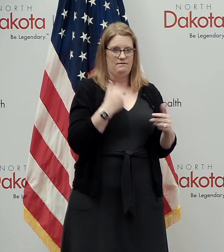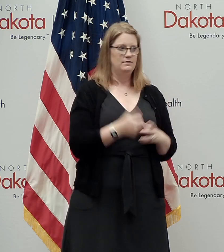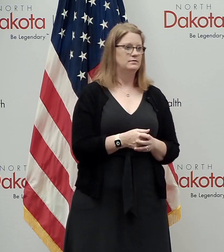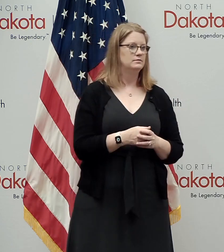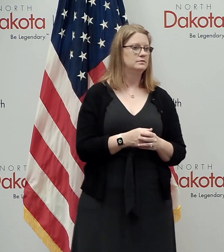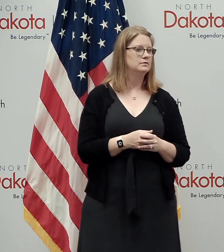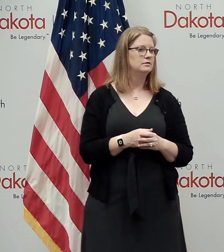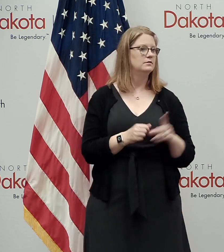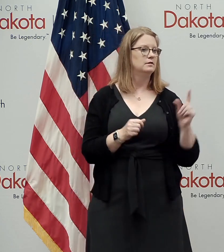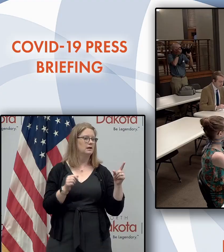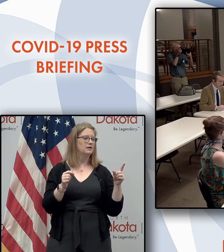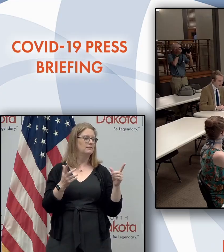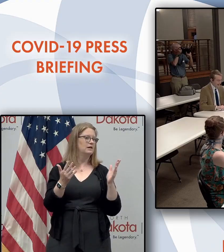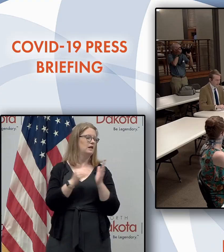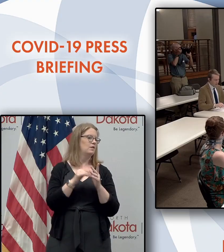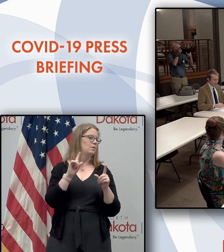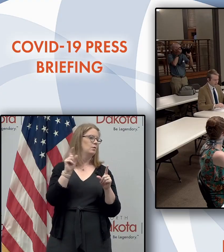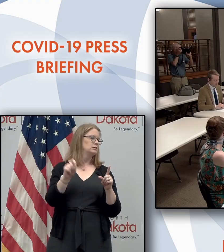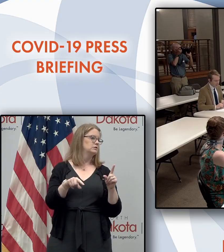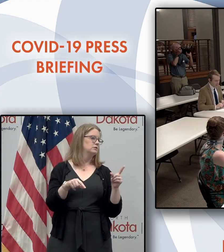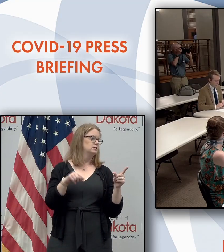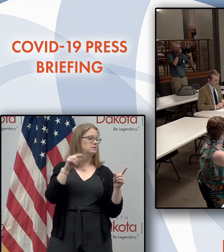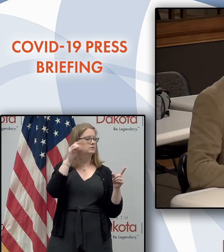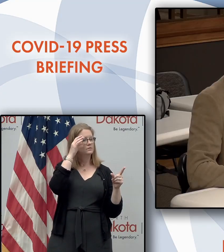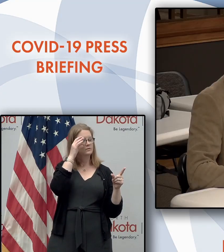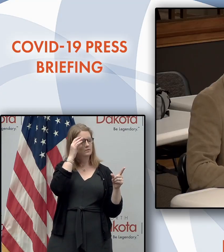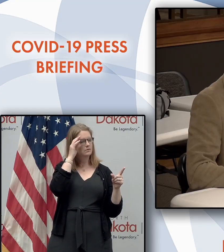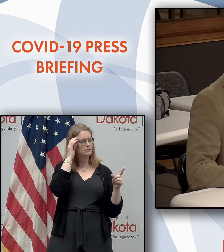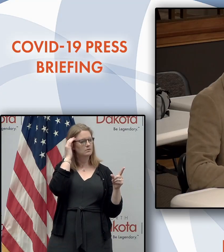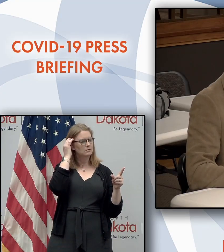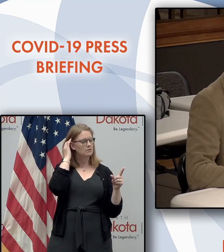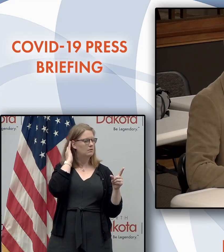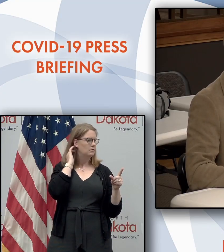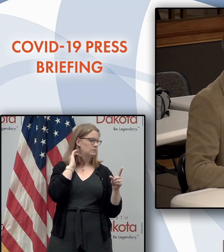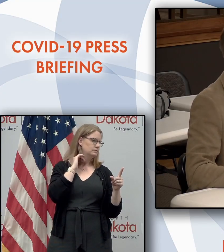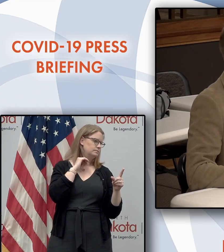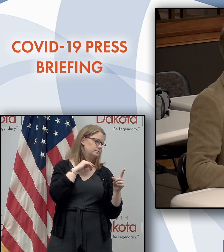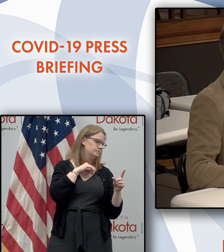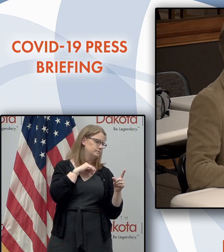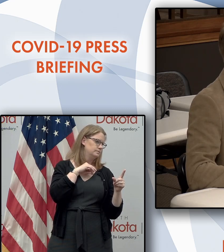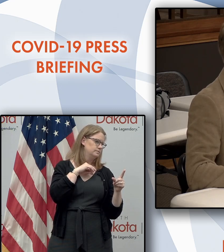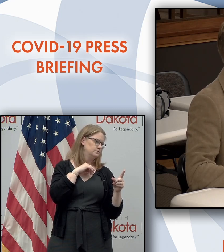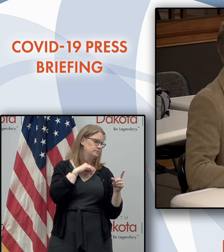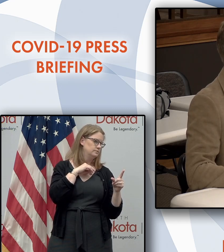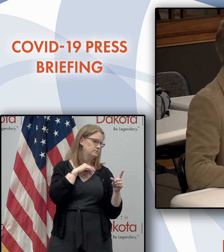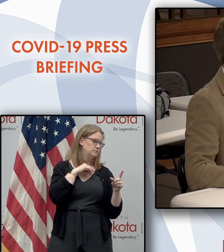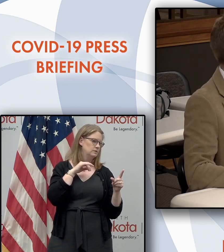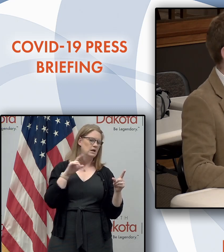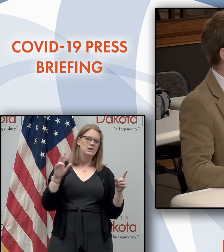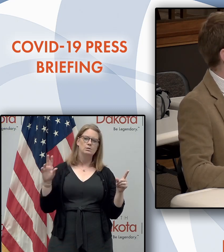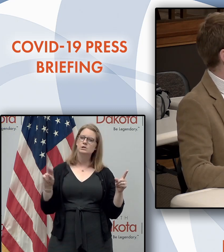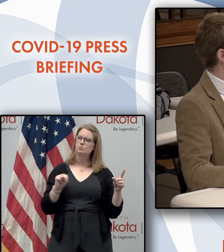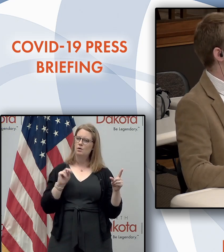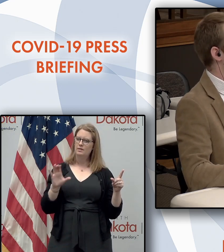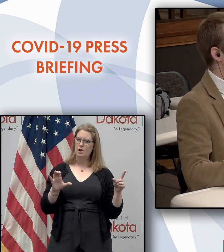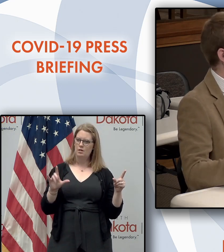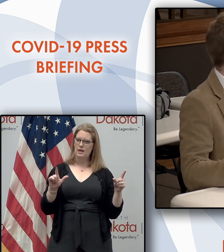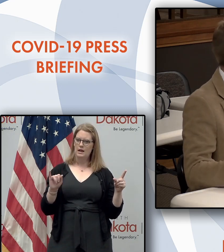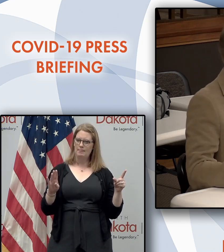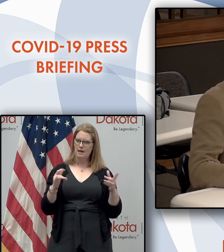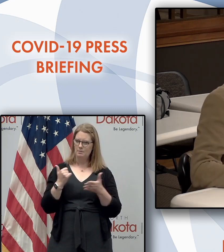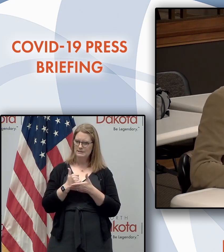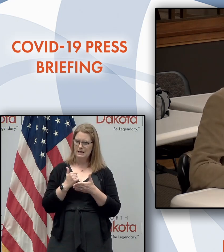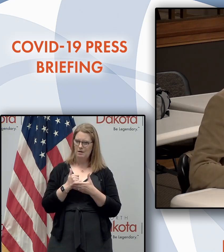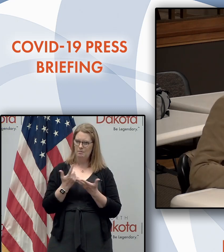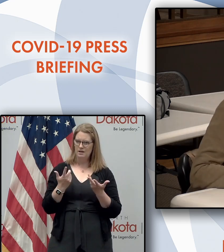The follow-up question? I recall not too long ago there was an agreement where North Carolina lab was helping us out a little bit. Anything